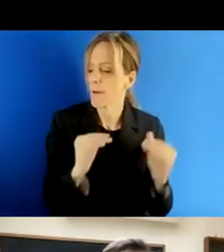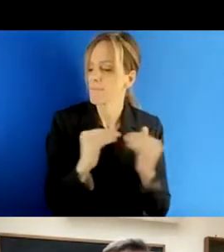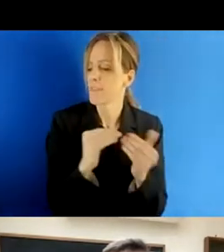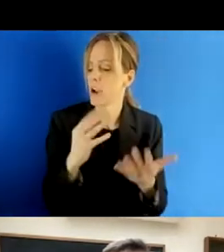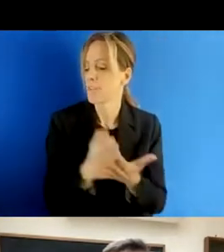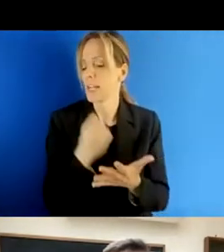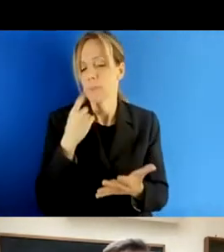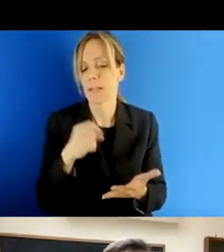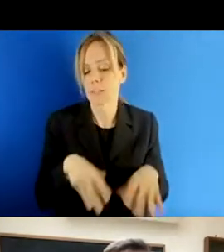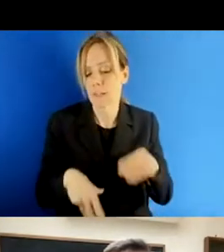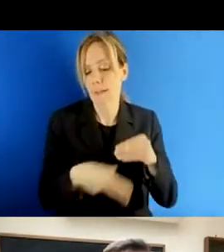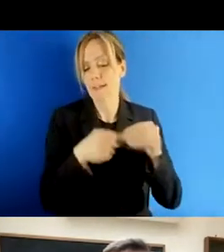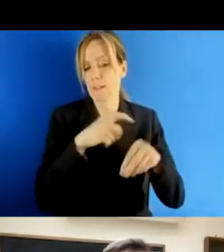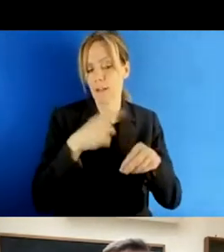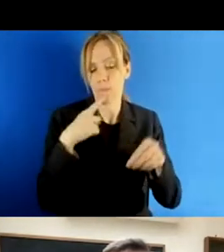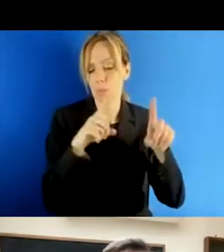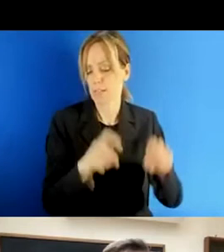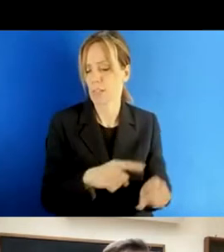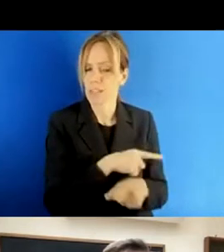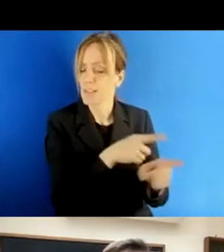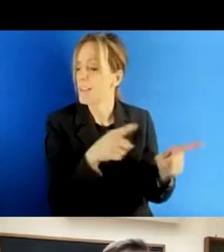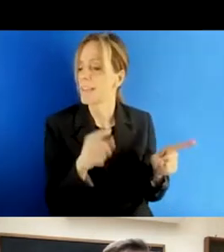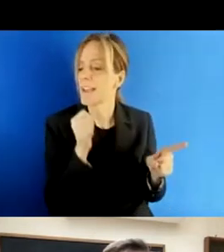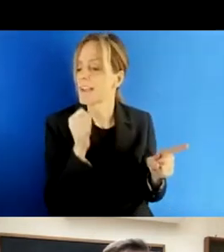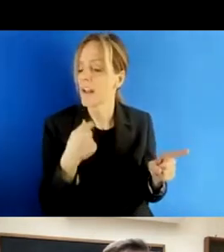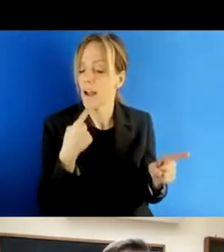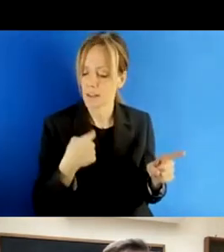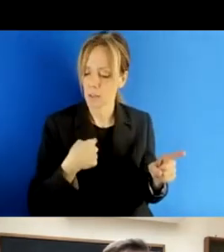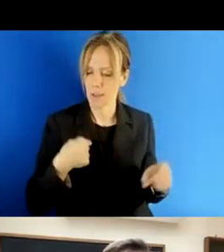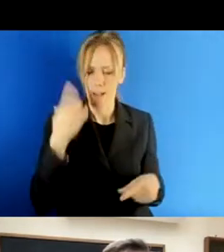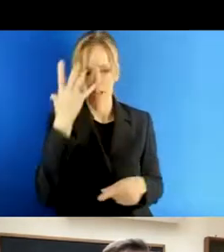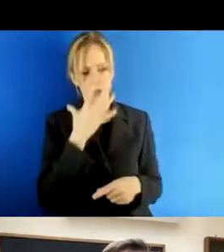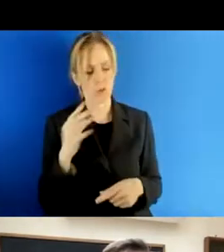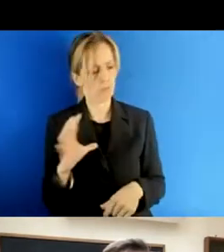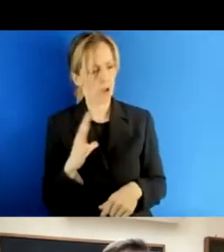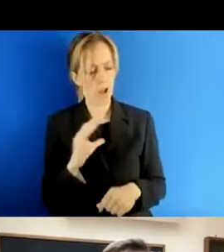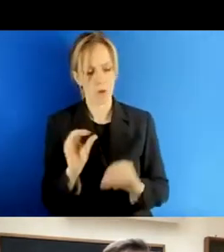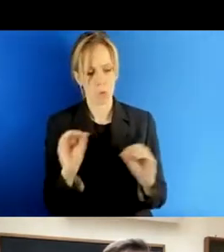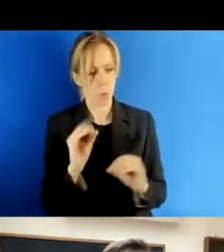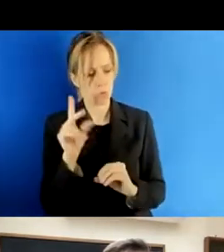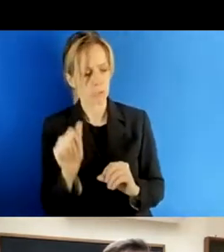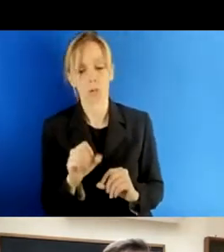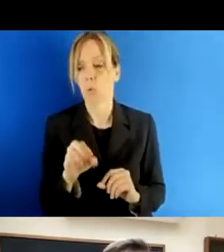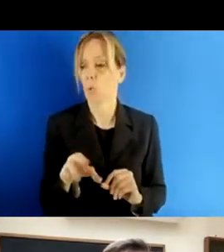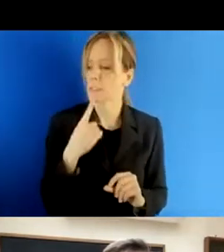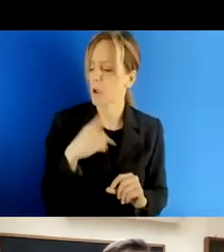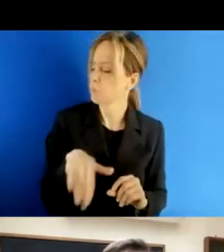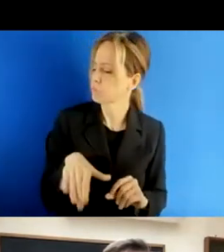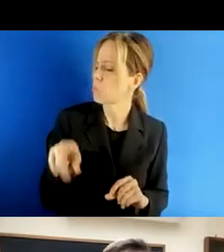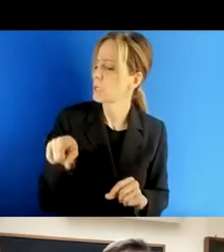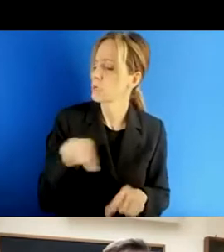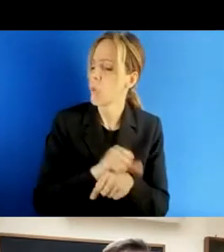an exam. These instructors did not tell me that I don't look like I have a disability or tell me that I just needed to work